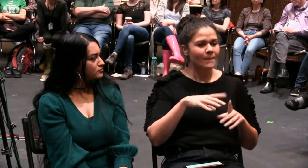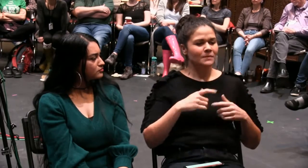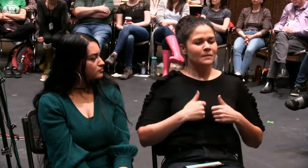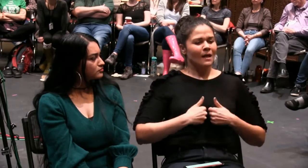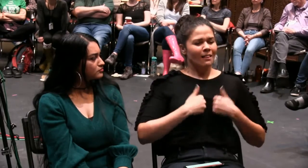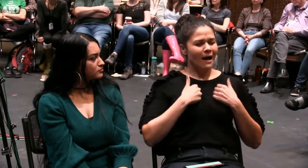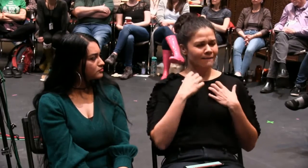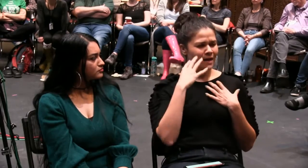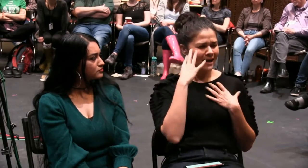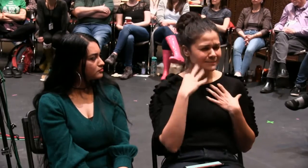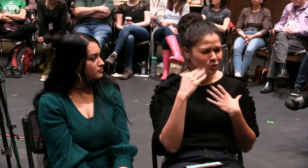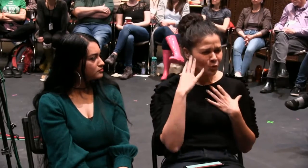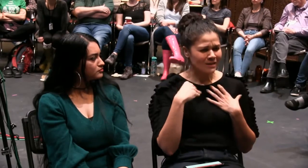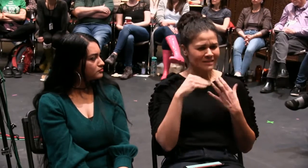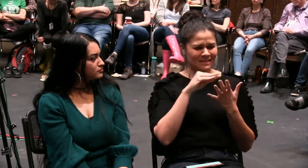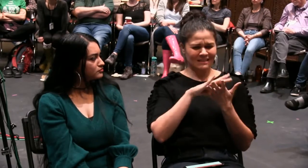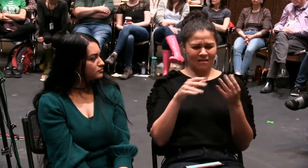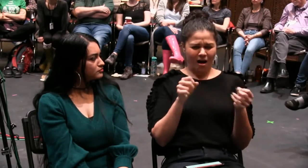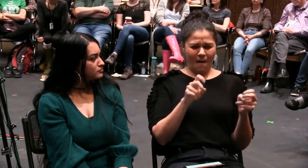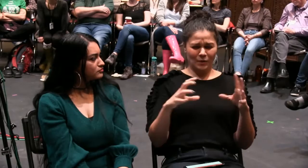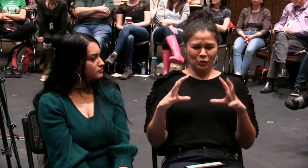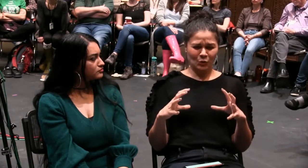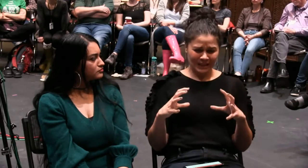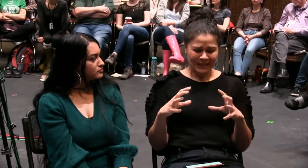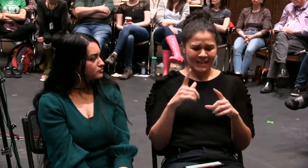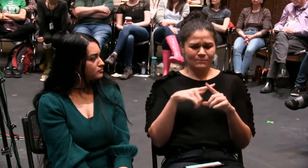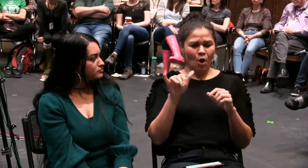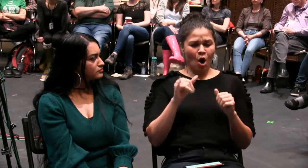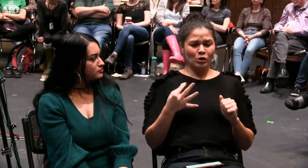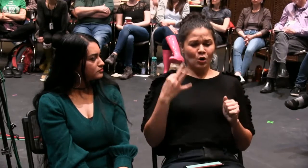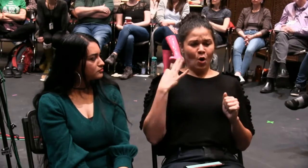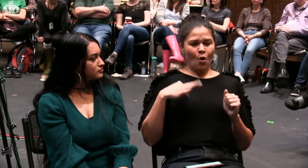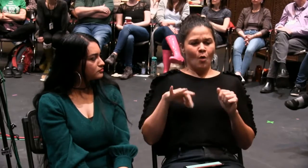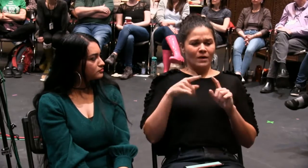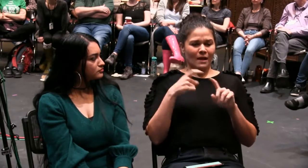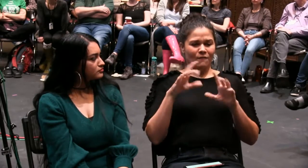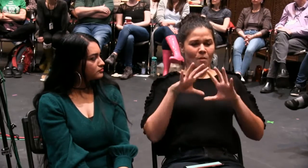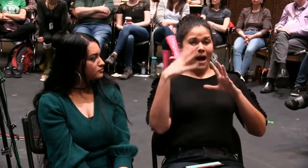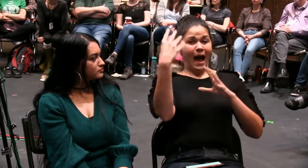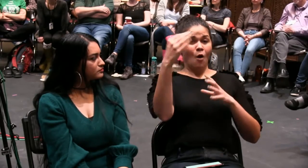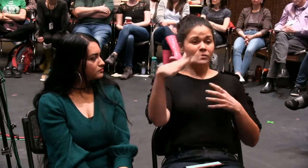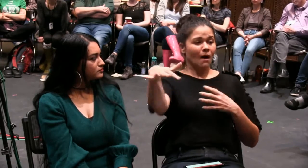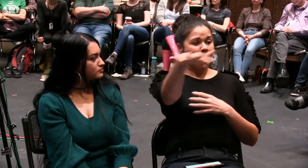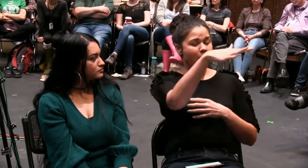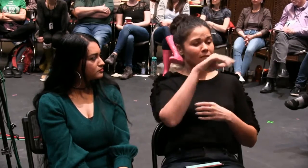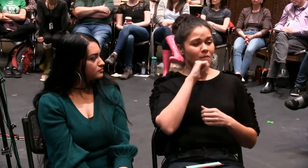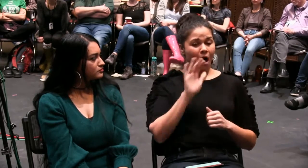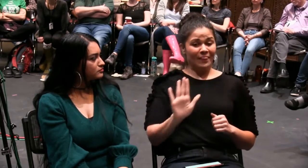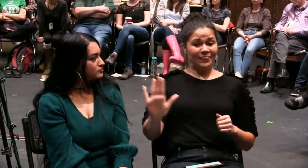Whether it's in our employment or in our daily life experiences,